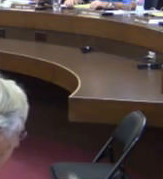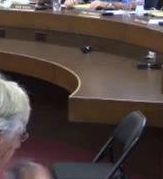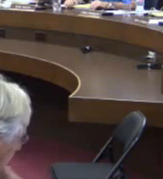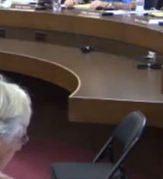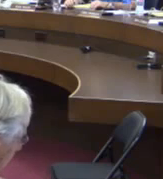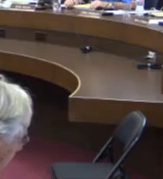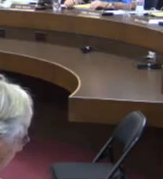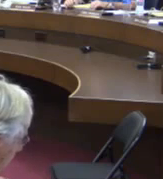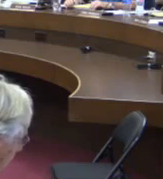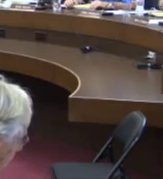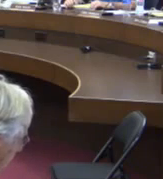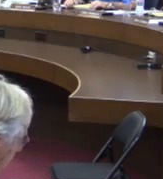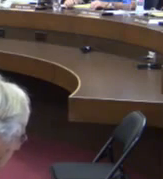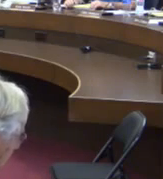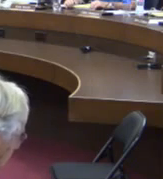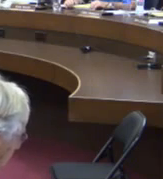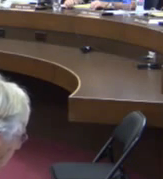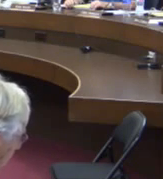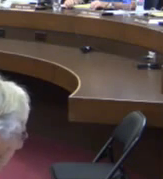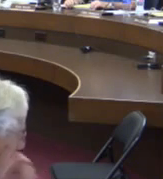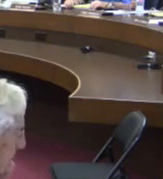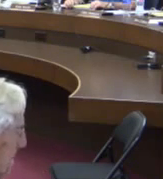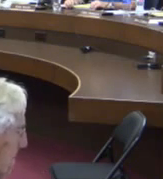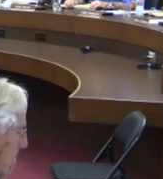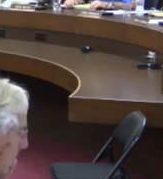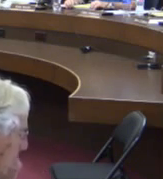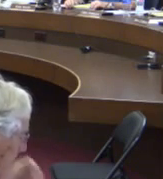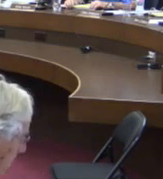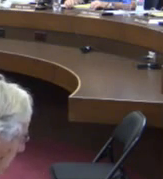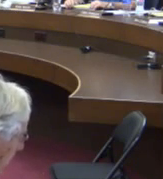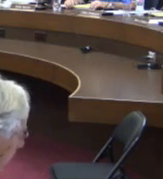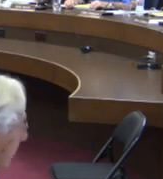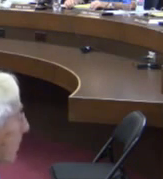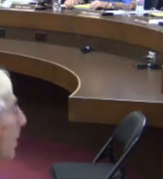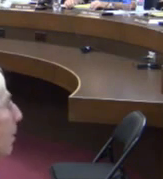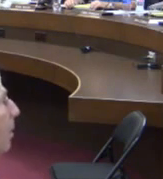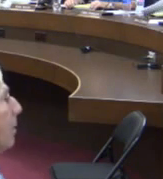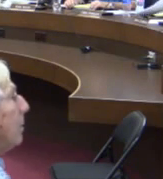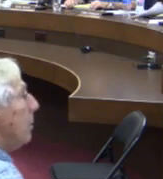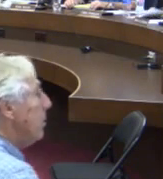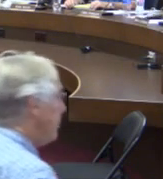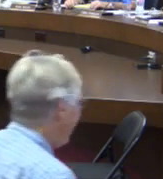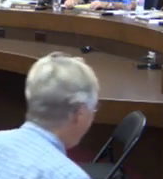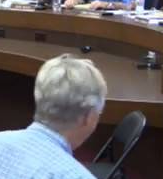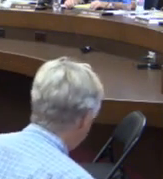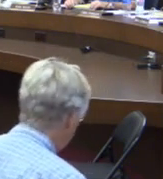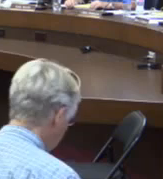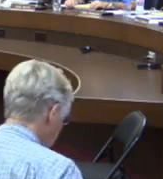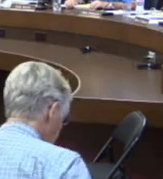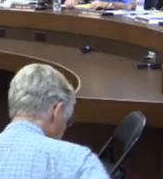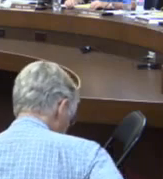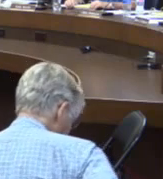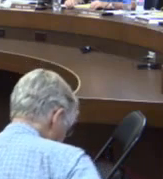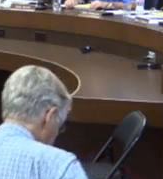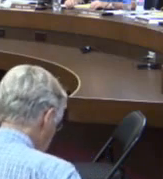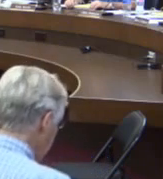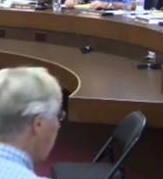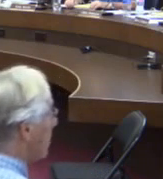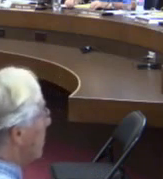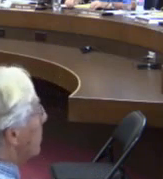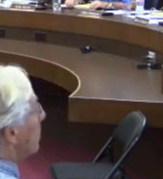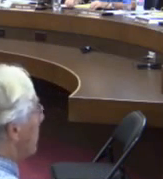I would entertain a motion. So moved. John moved already. You want a second, mm-hmm, Greg? Second. Okay, we have a motion and a second for the approval